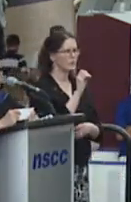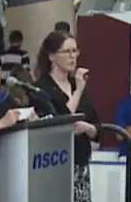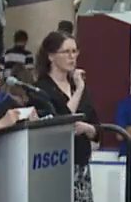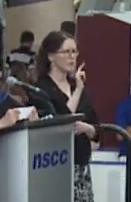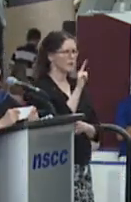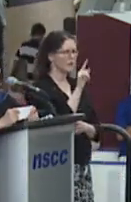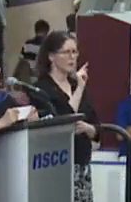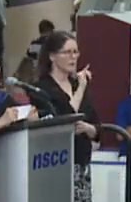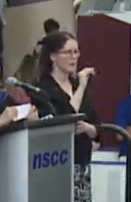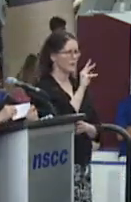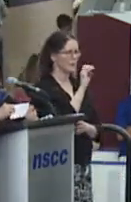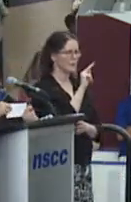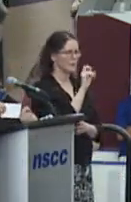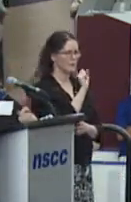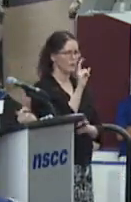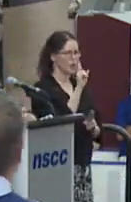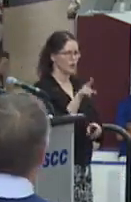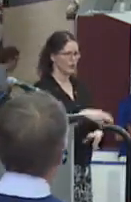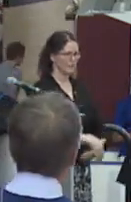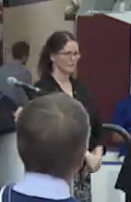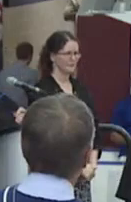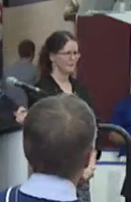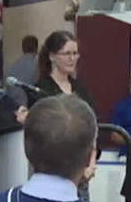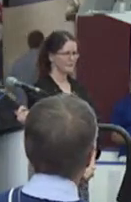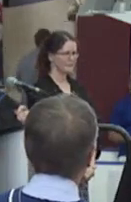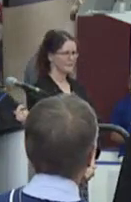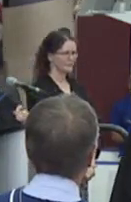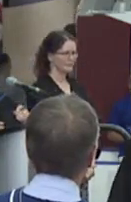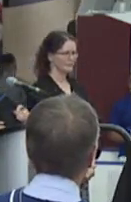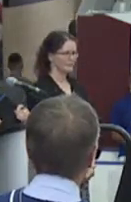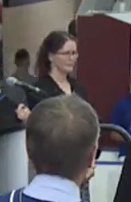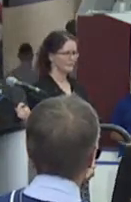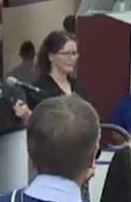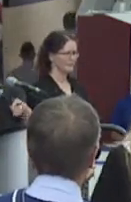Noelle Timmons with honors.